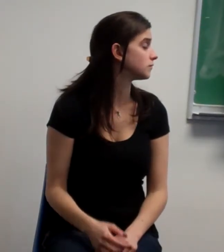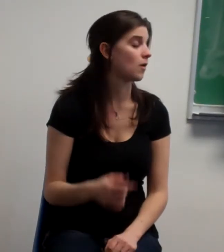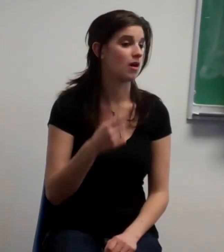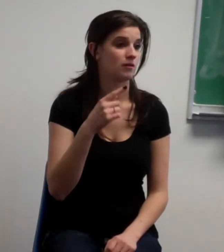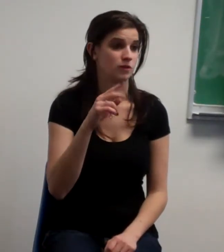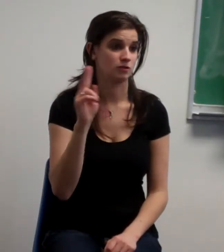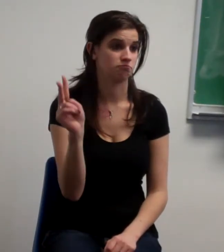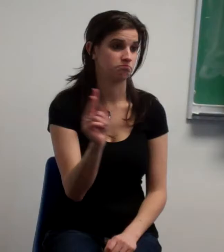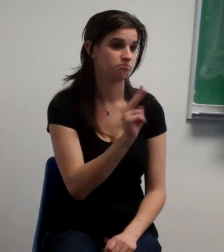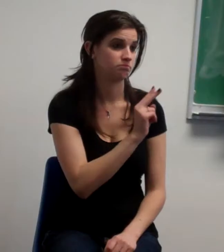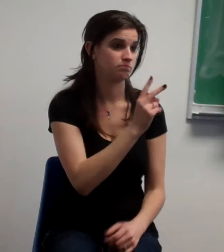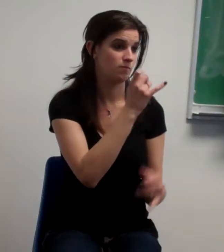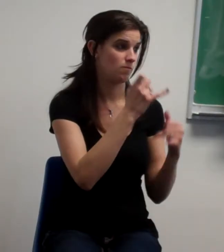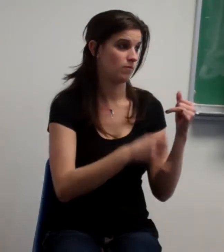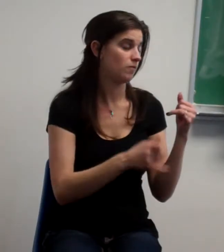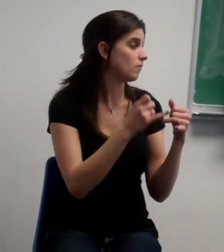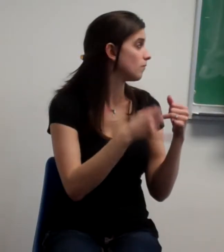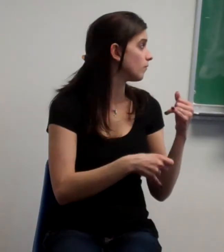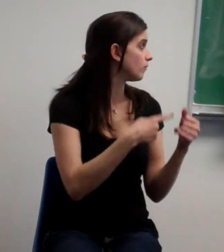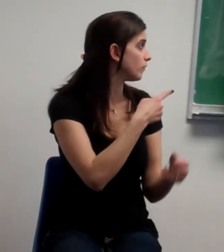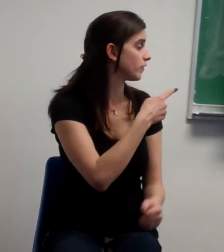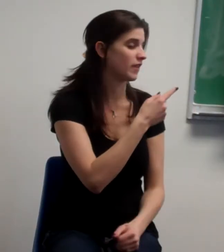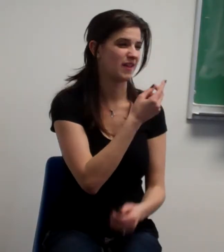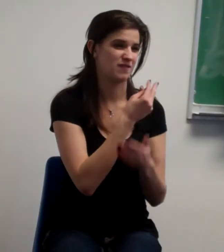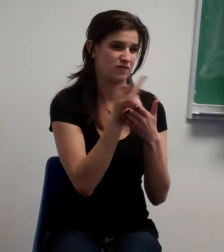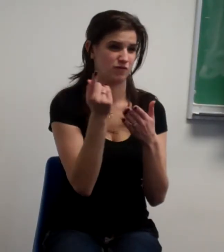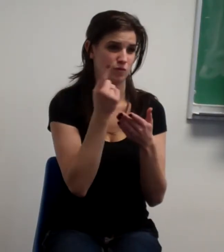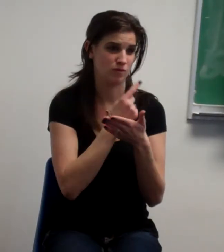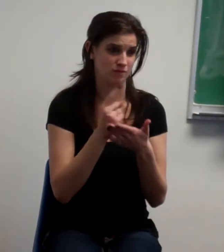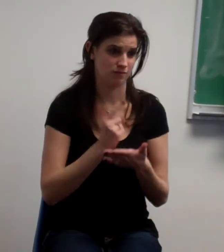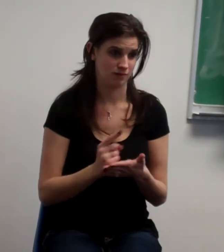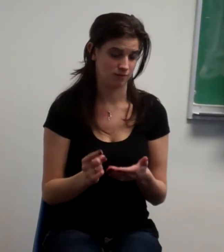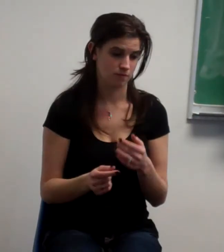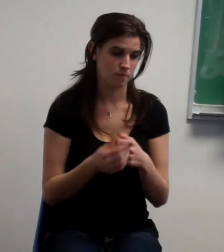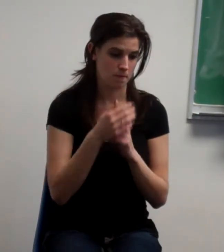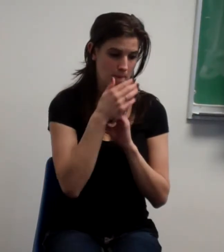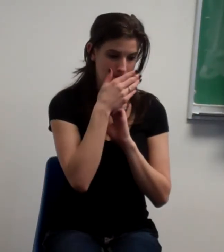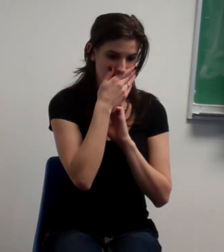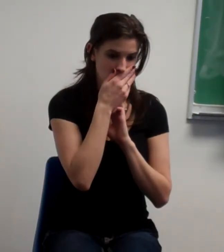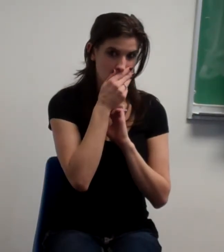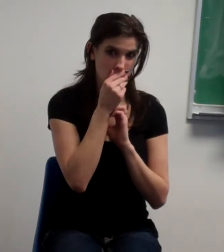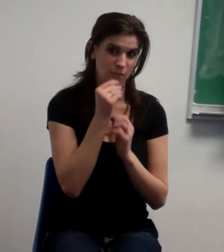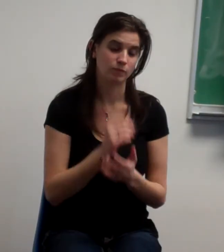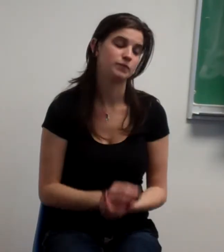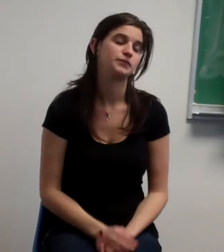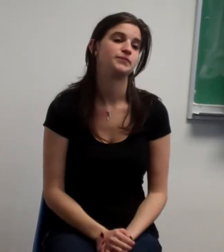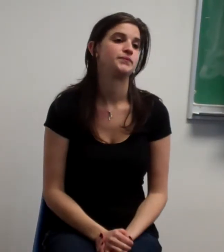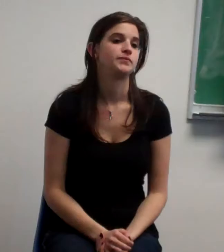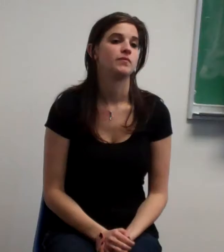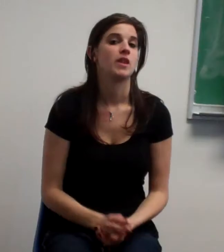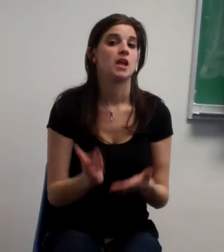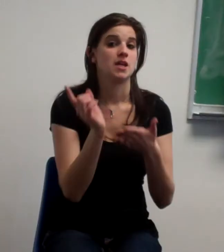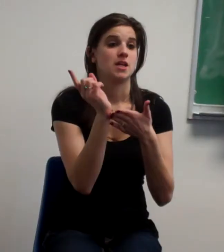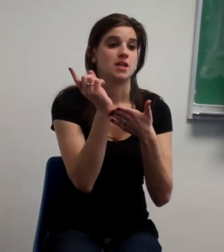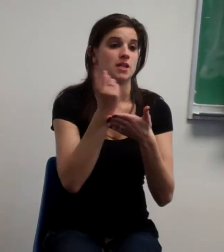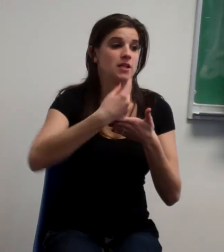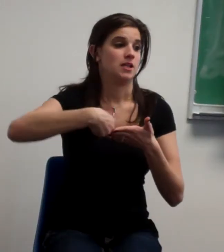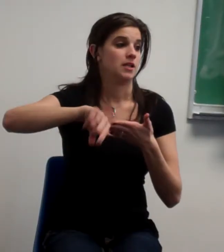attention to the last couple of weeks of the course. Okay. So next week we're going to do a lot of